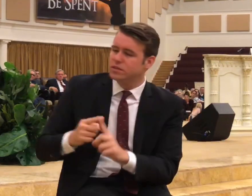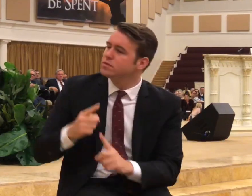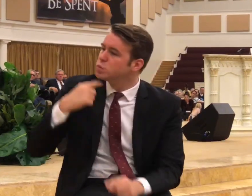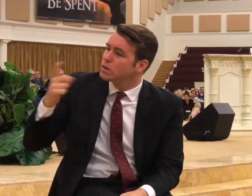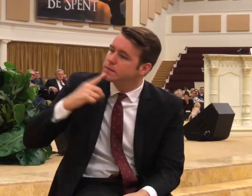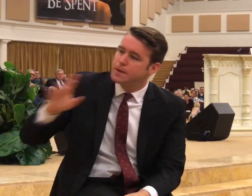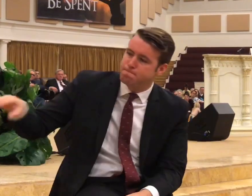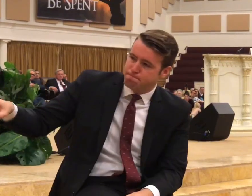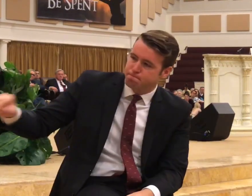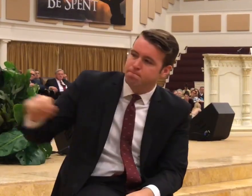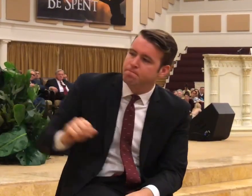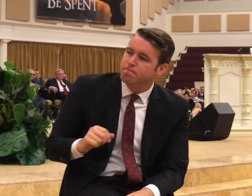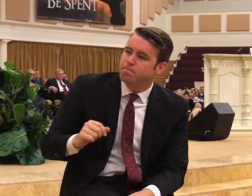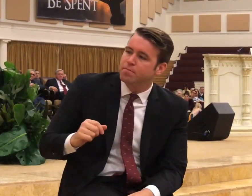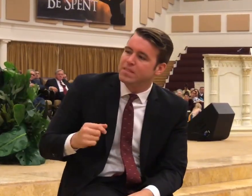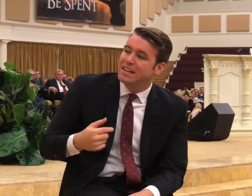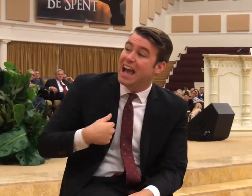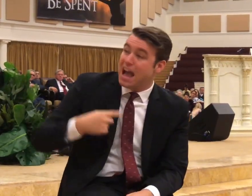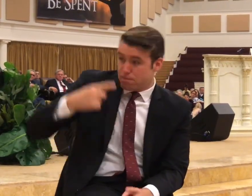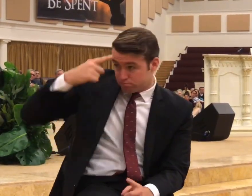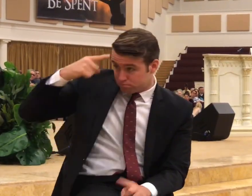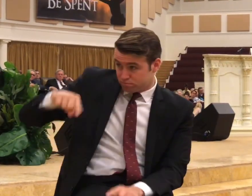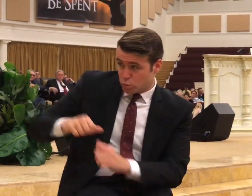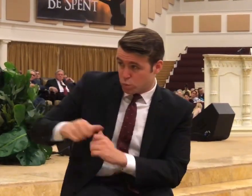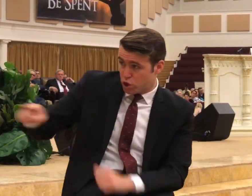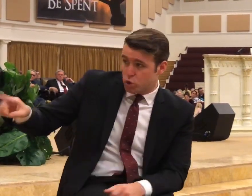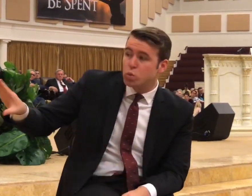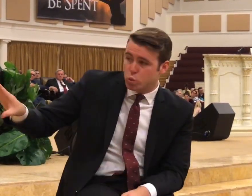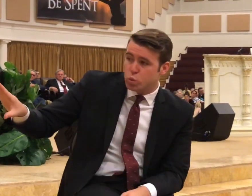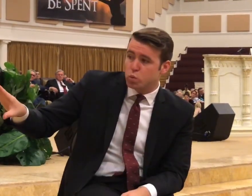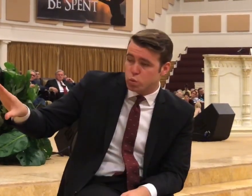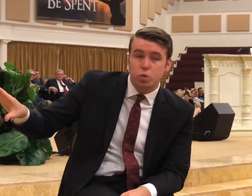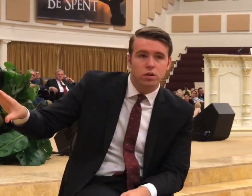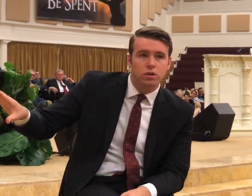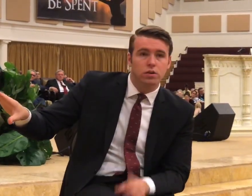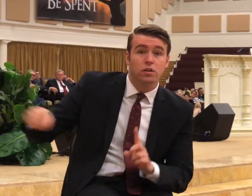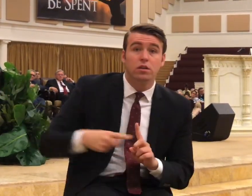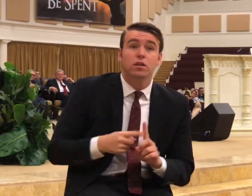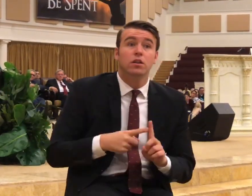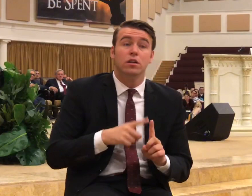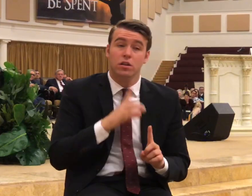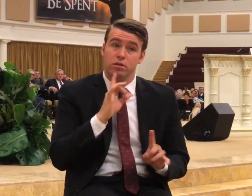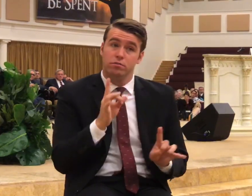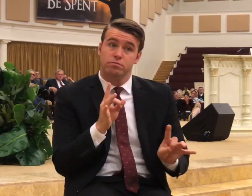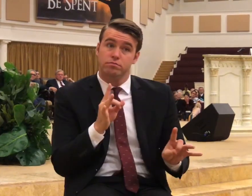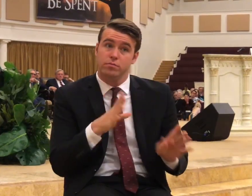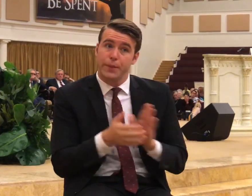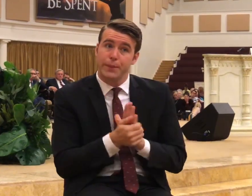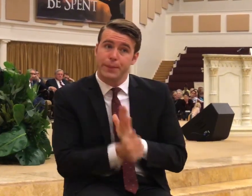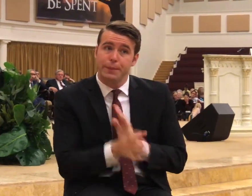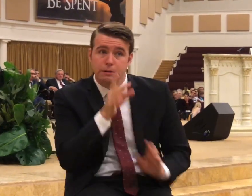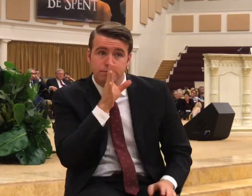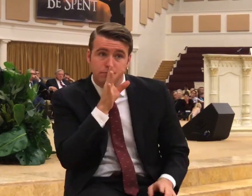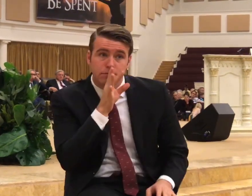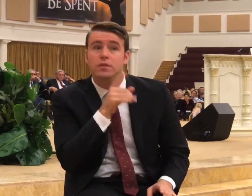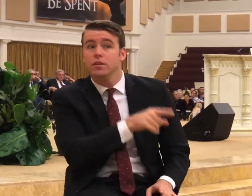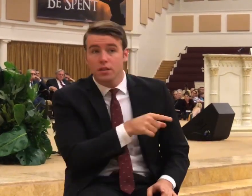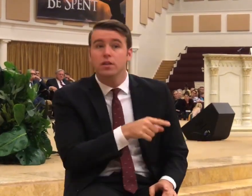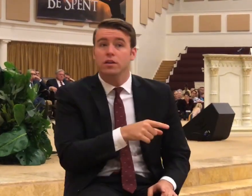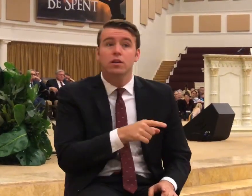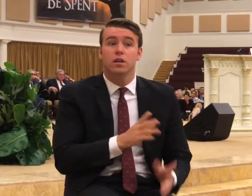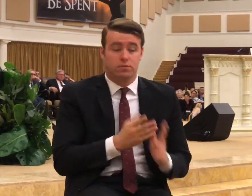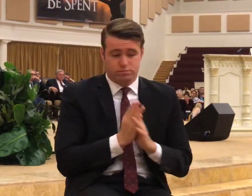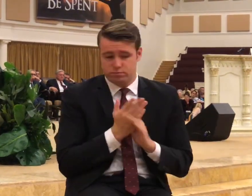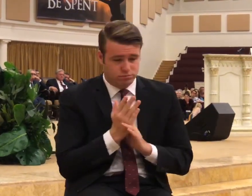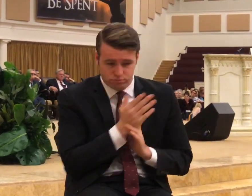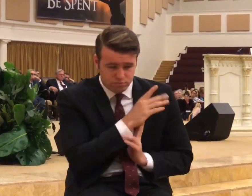hey, I need to work a deal with you. So here was an articulate young man. This is a man that had gone through Victor